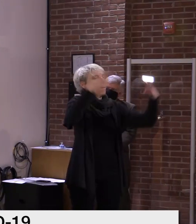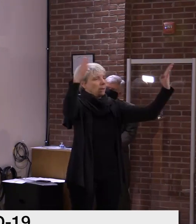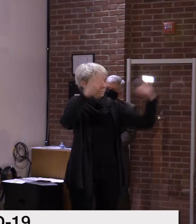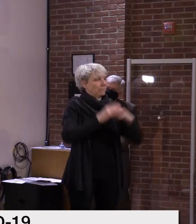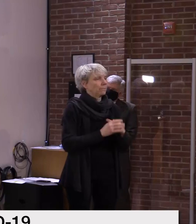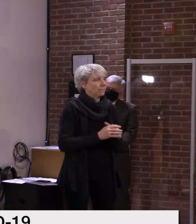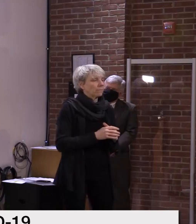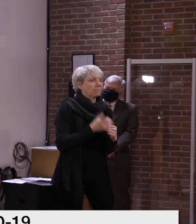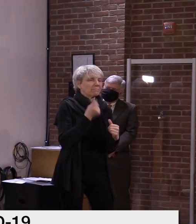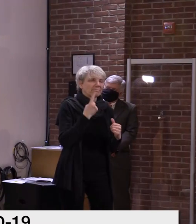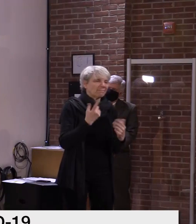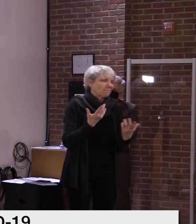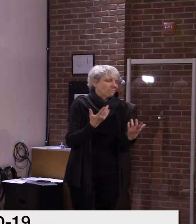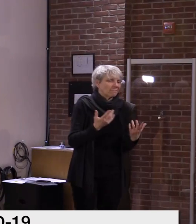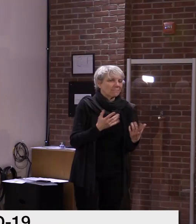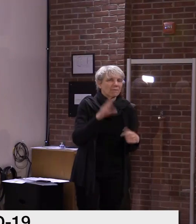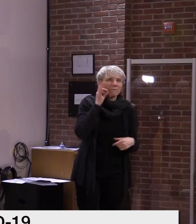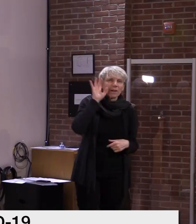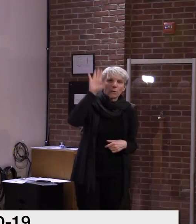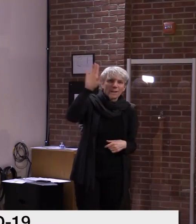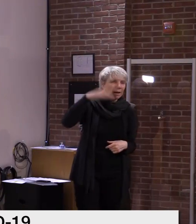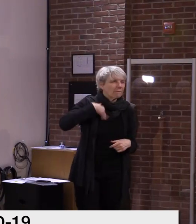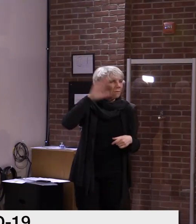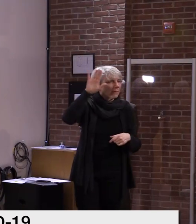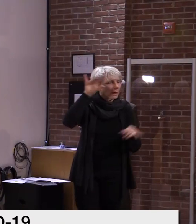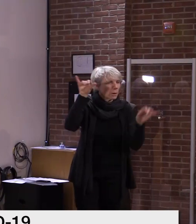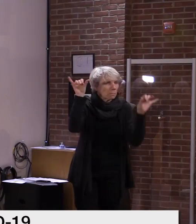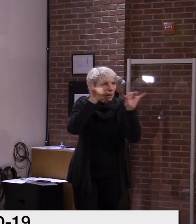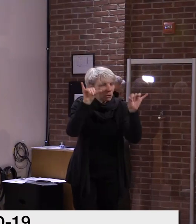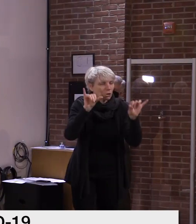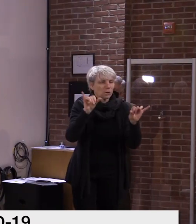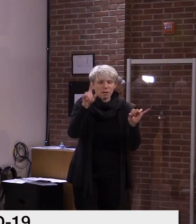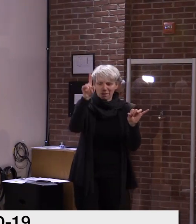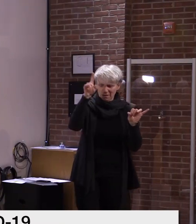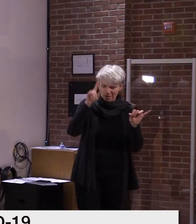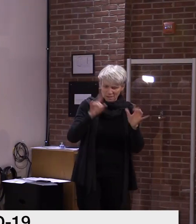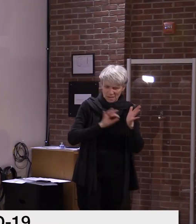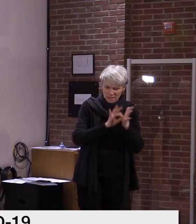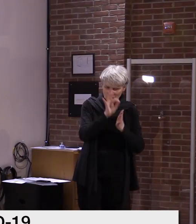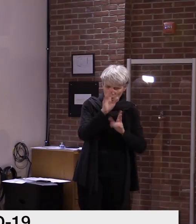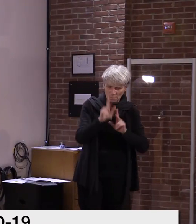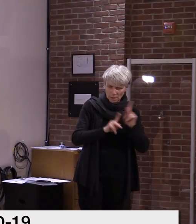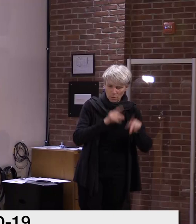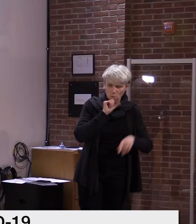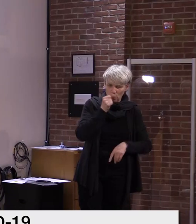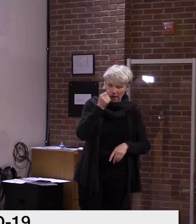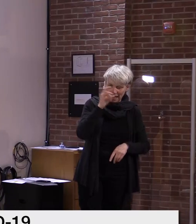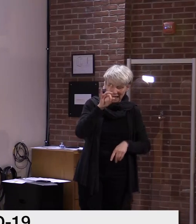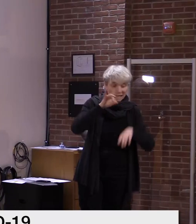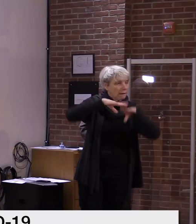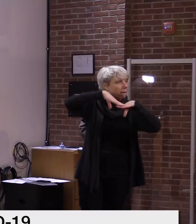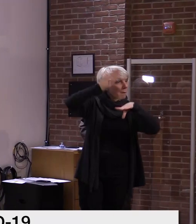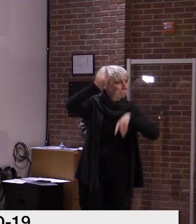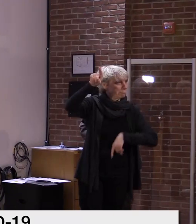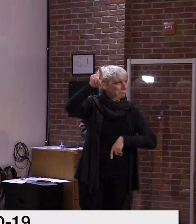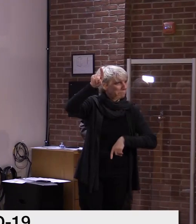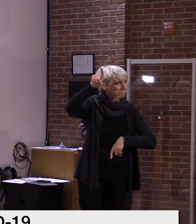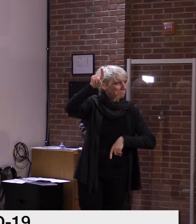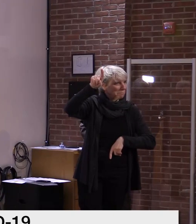denominator, and I think the federal government is using those over the age of 18, for